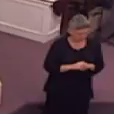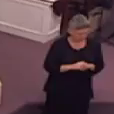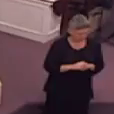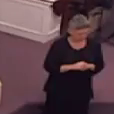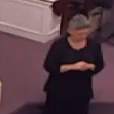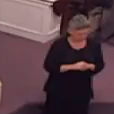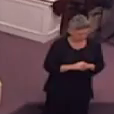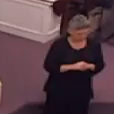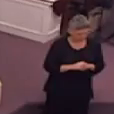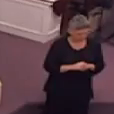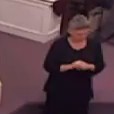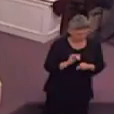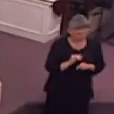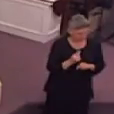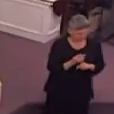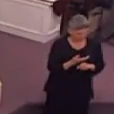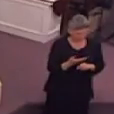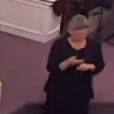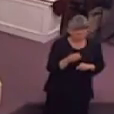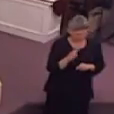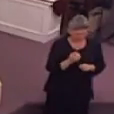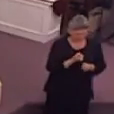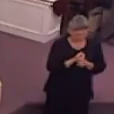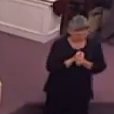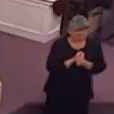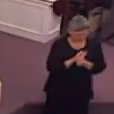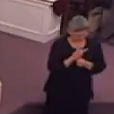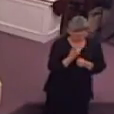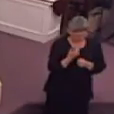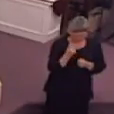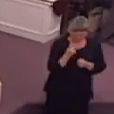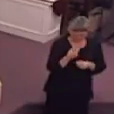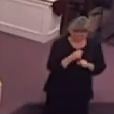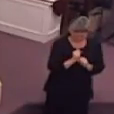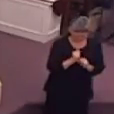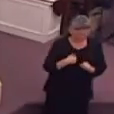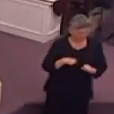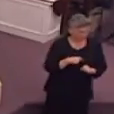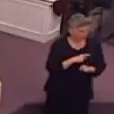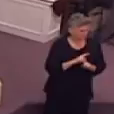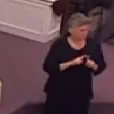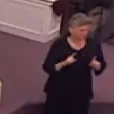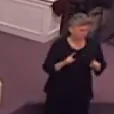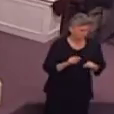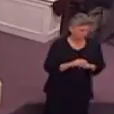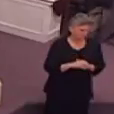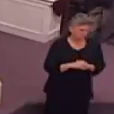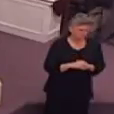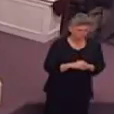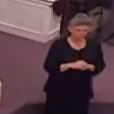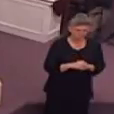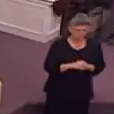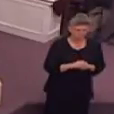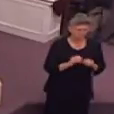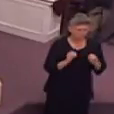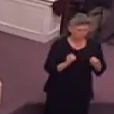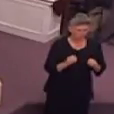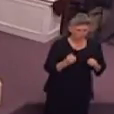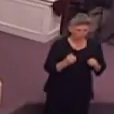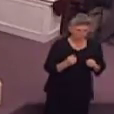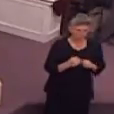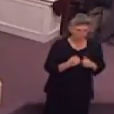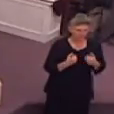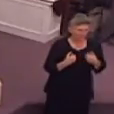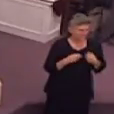But that's one of the things that God loves, because He was the one that made us different. Nobody has the two